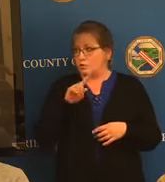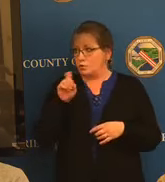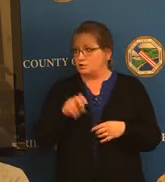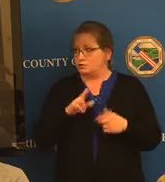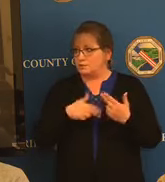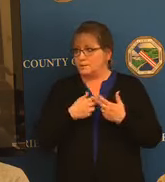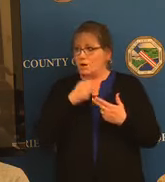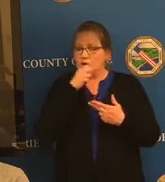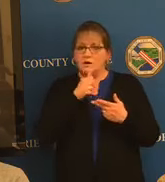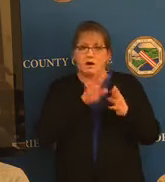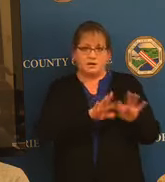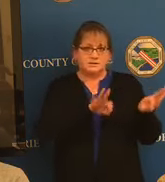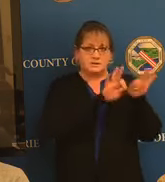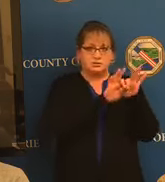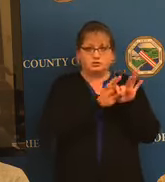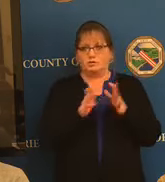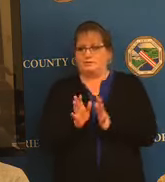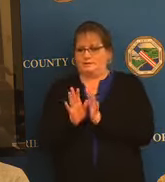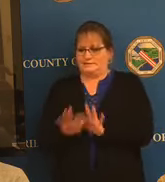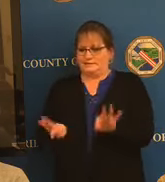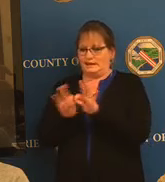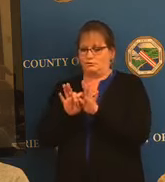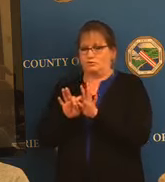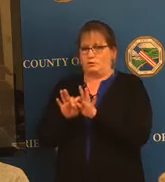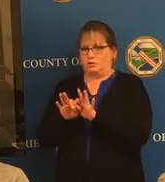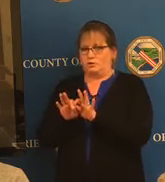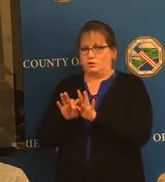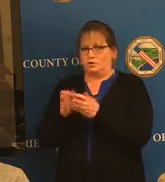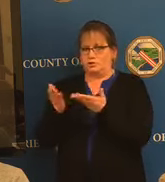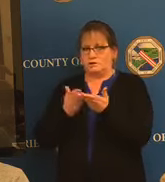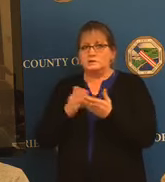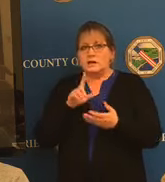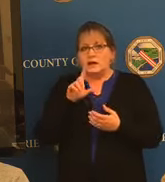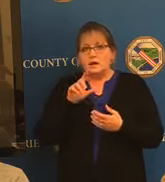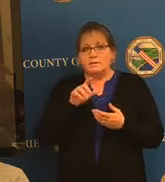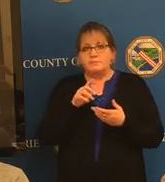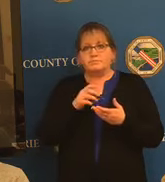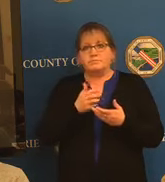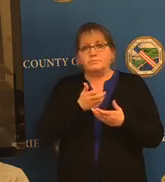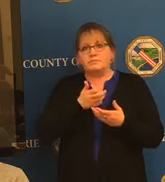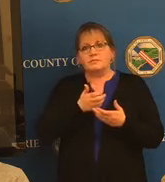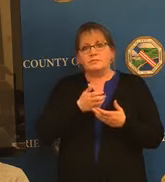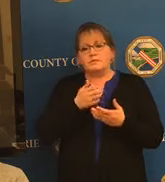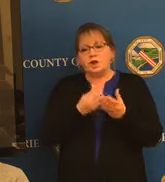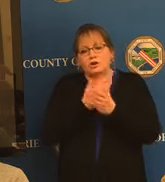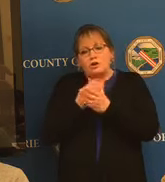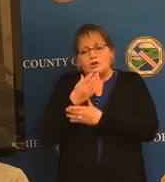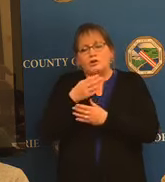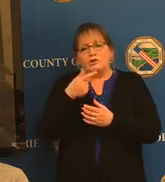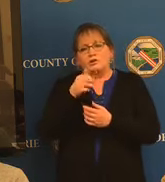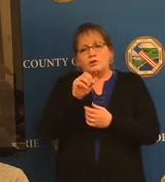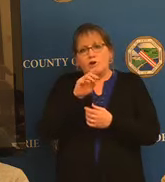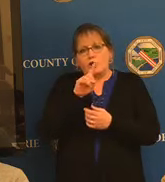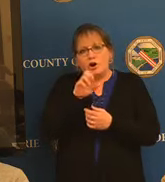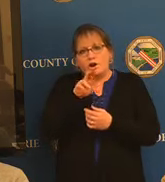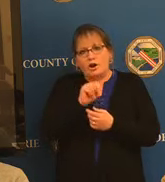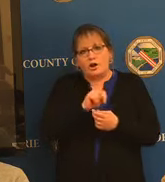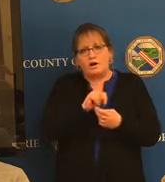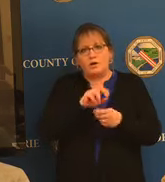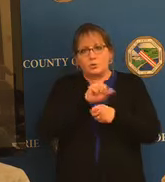about non-essential and essential services, particularly is landscaping, garden work, an essential service for collection